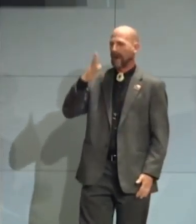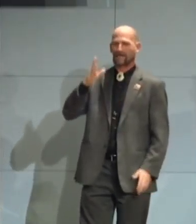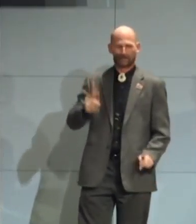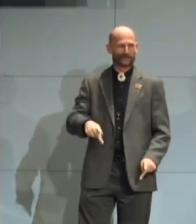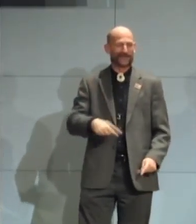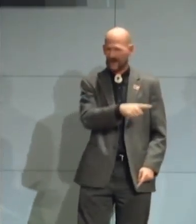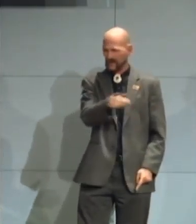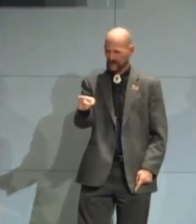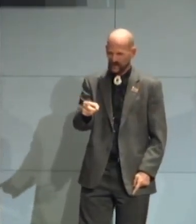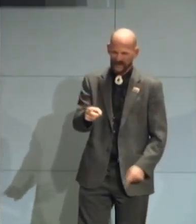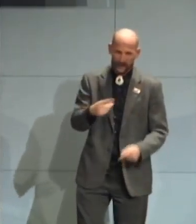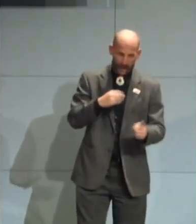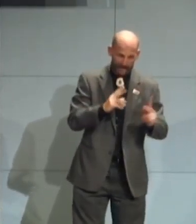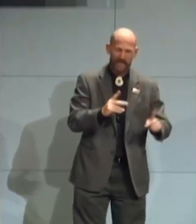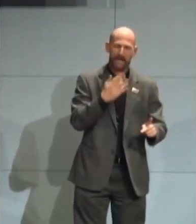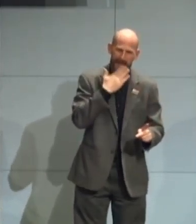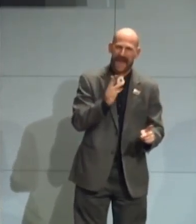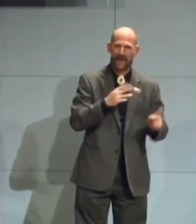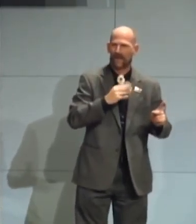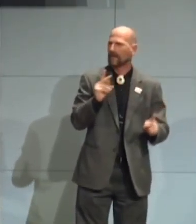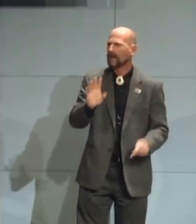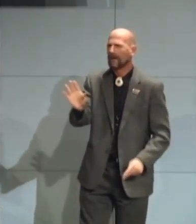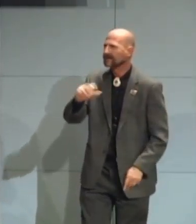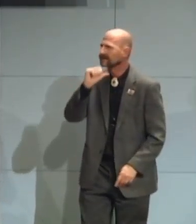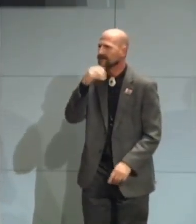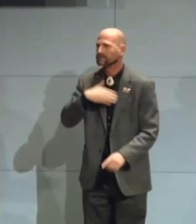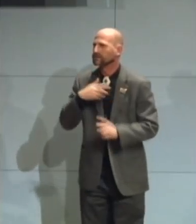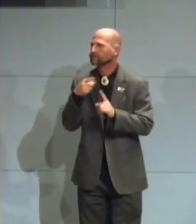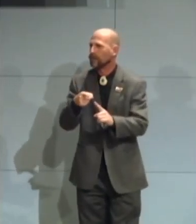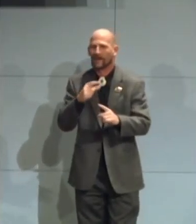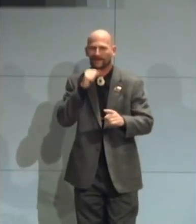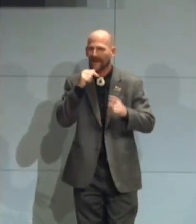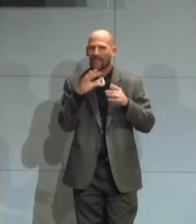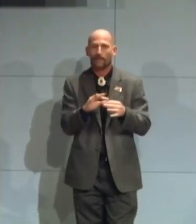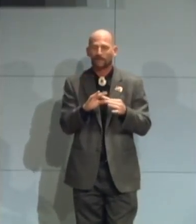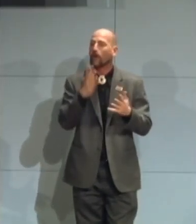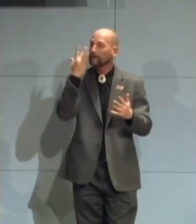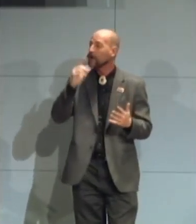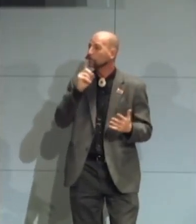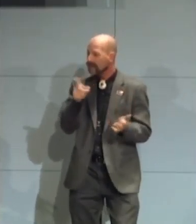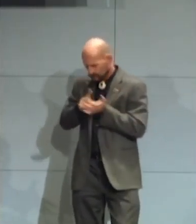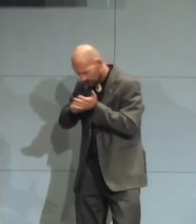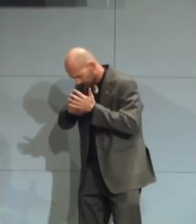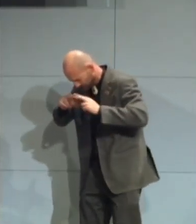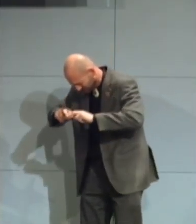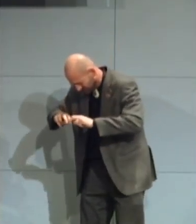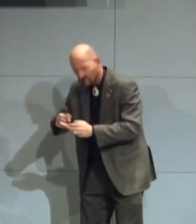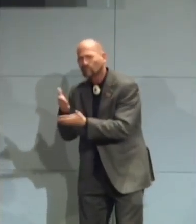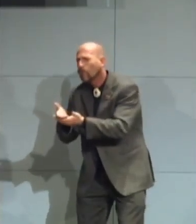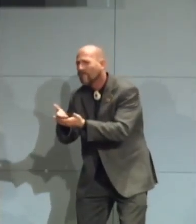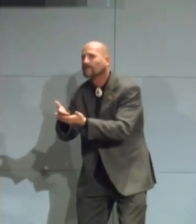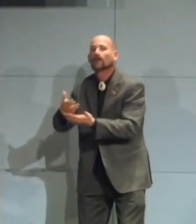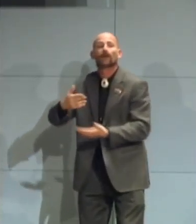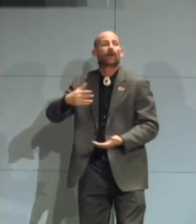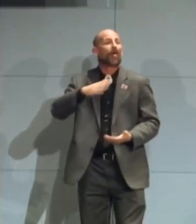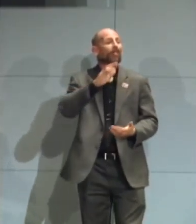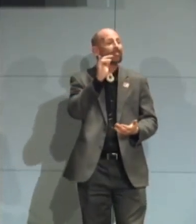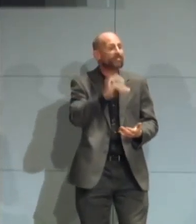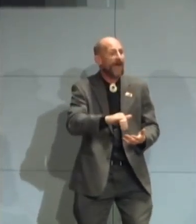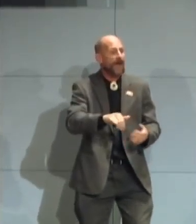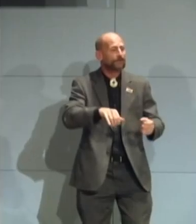first step in addressing the system and the first step in addressing other